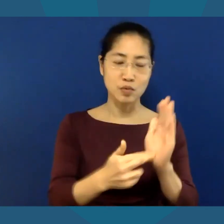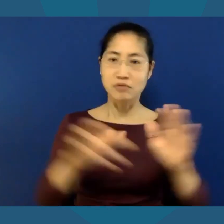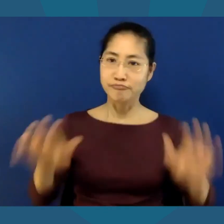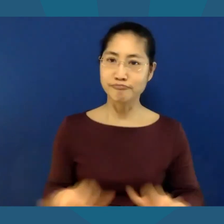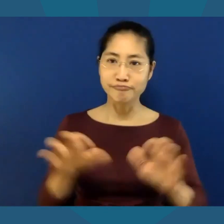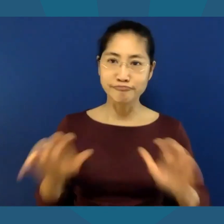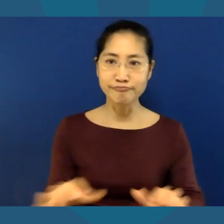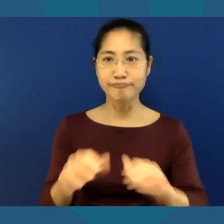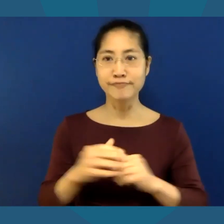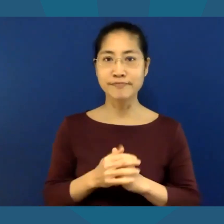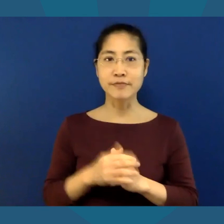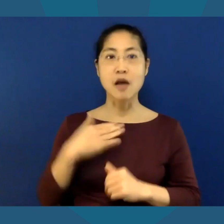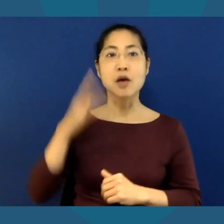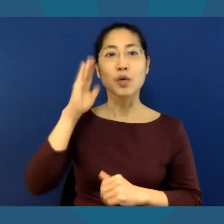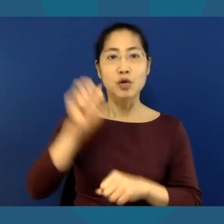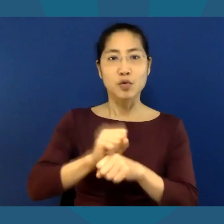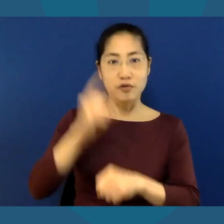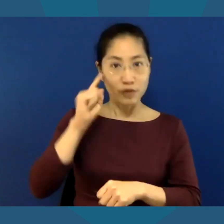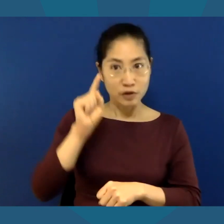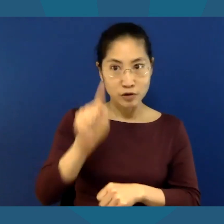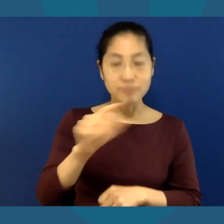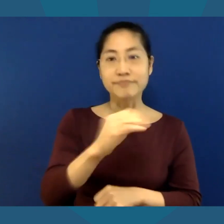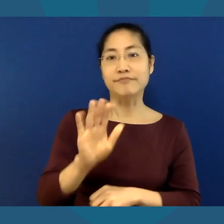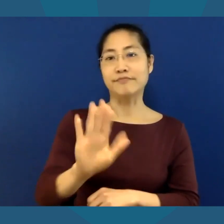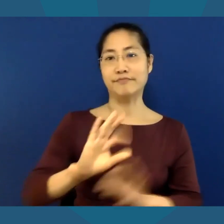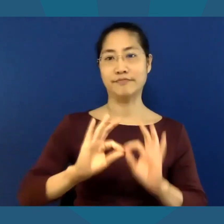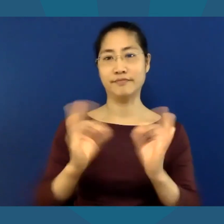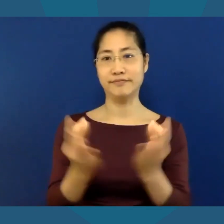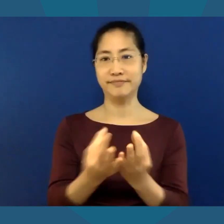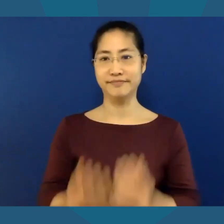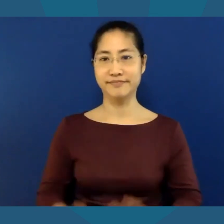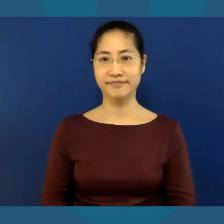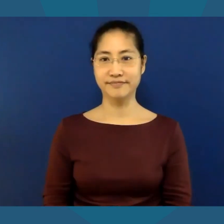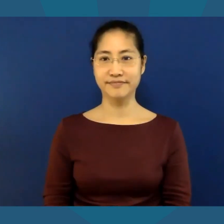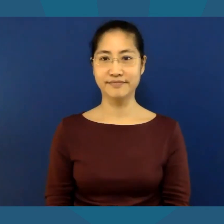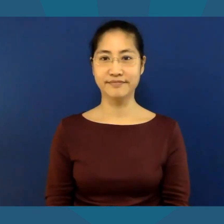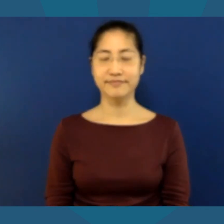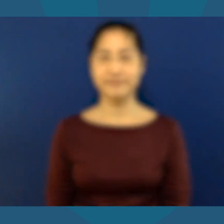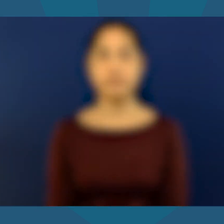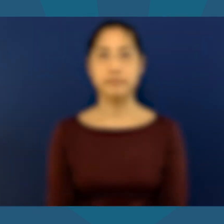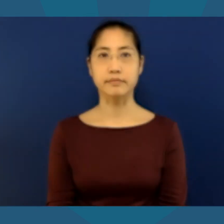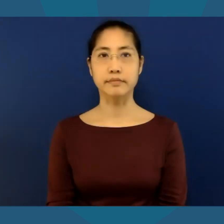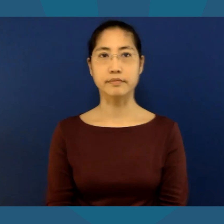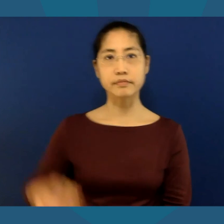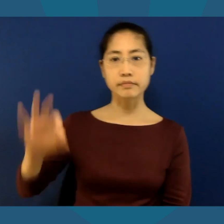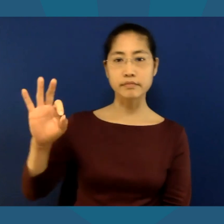of conduct. I will work for you and your family.